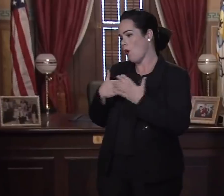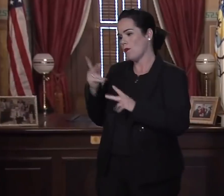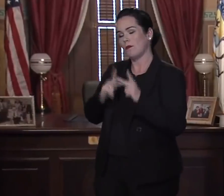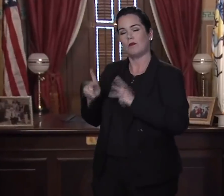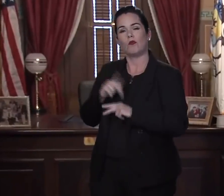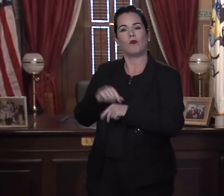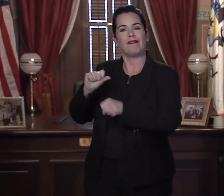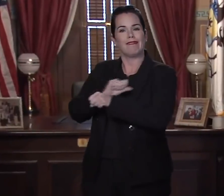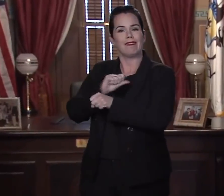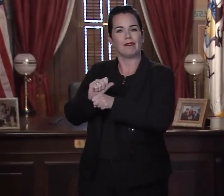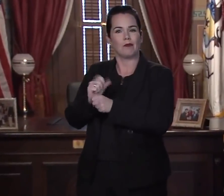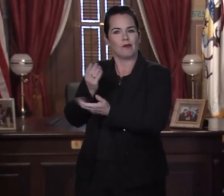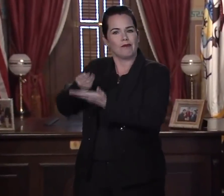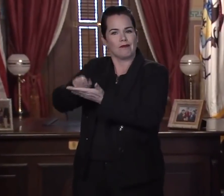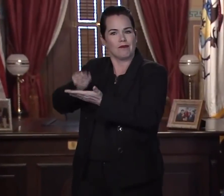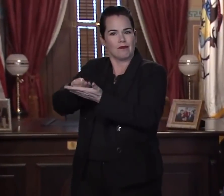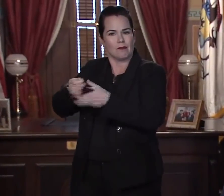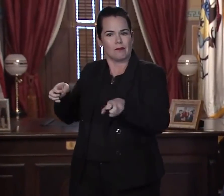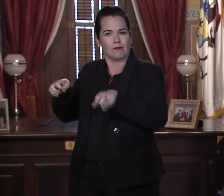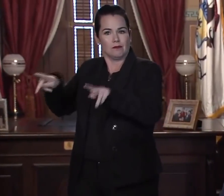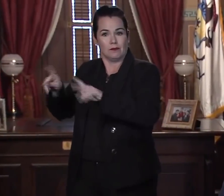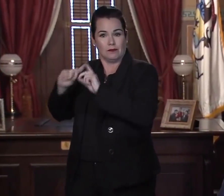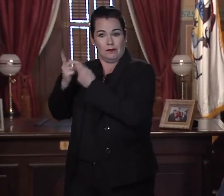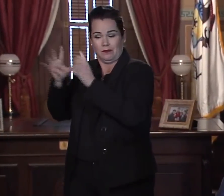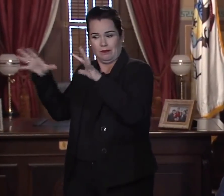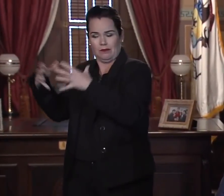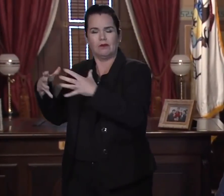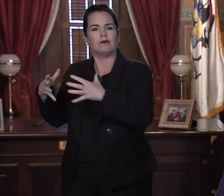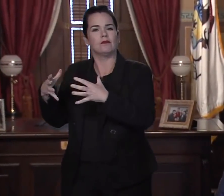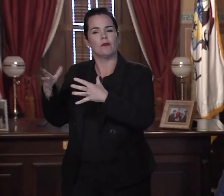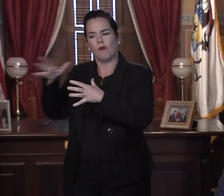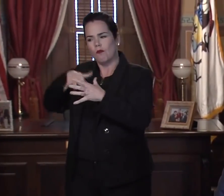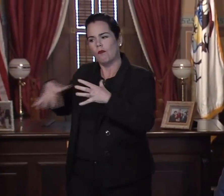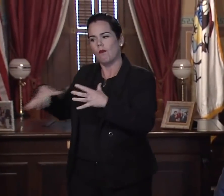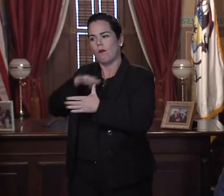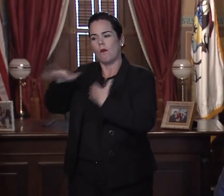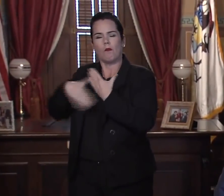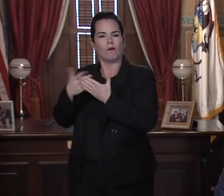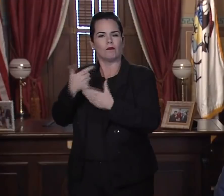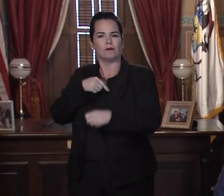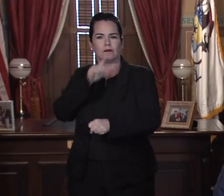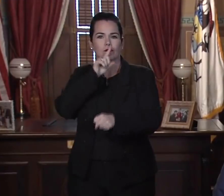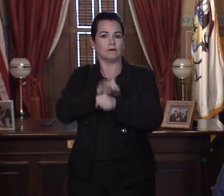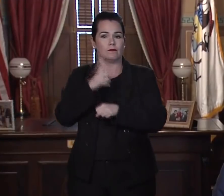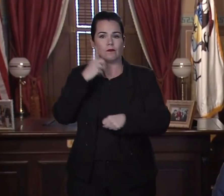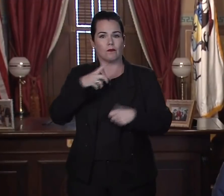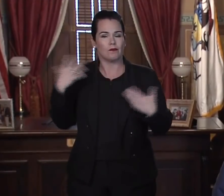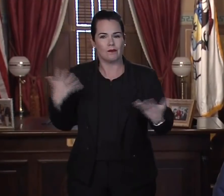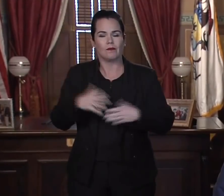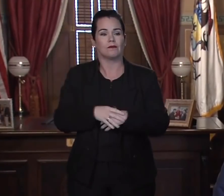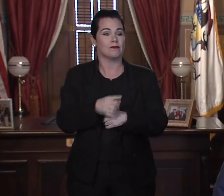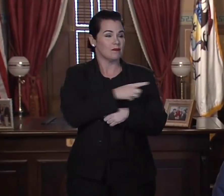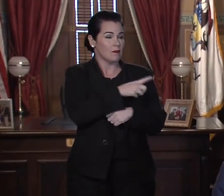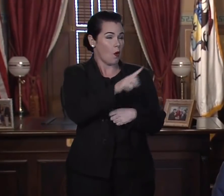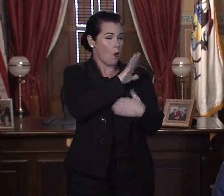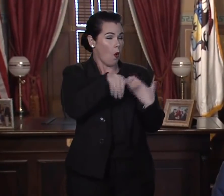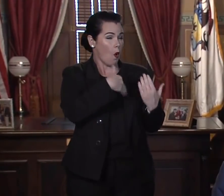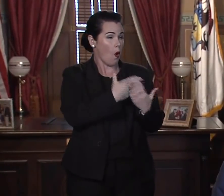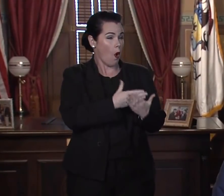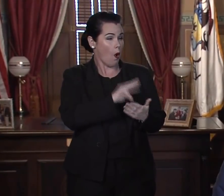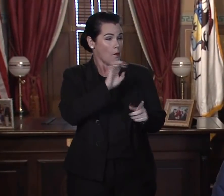Opportunity Department that we are committed to making sure that every eligible Michigander who needs unemployment insurance benefits will get